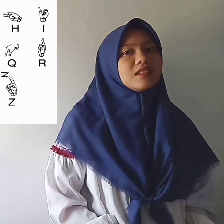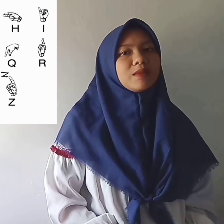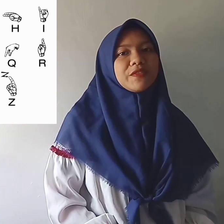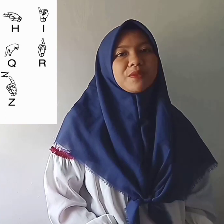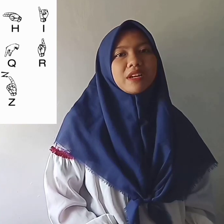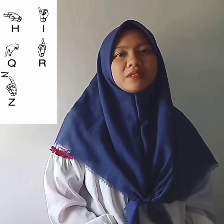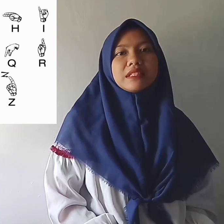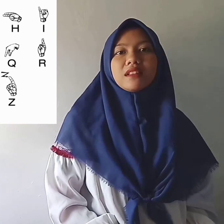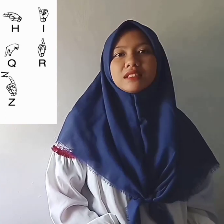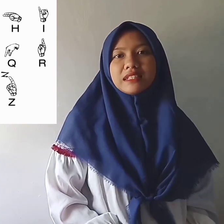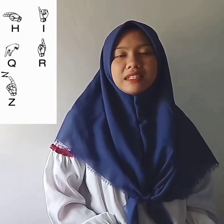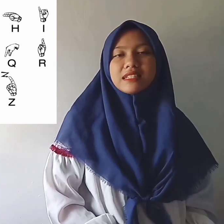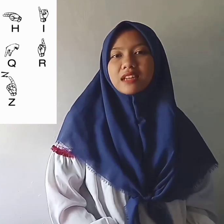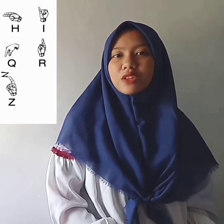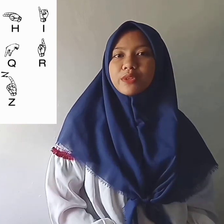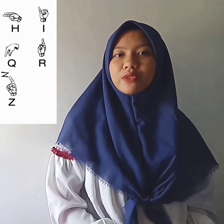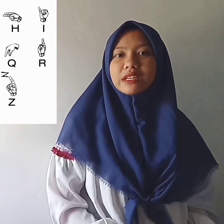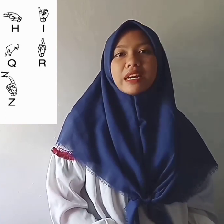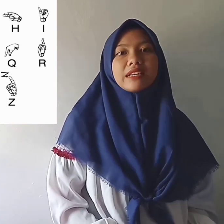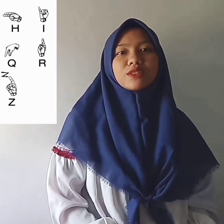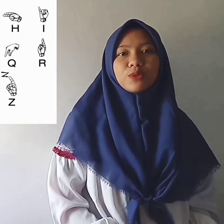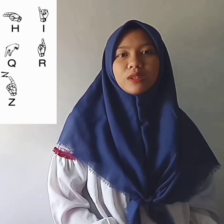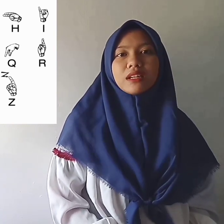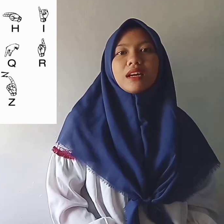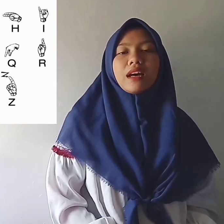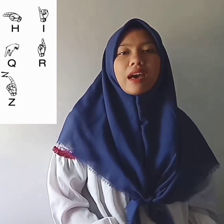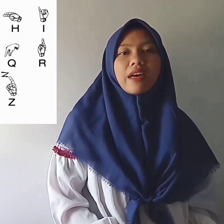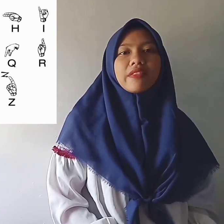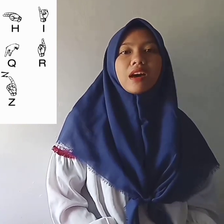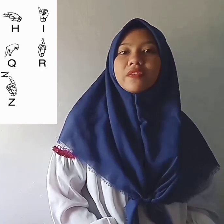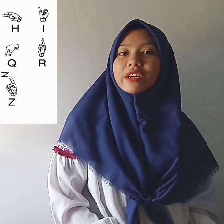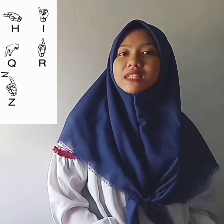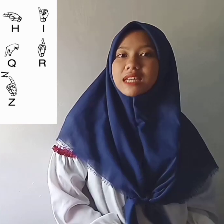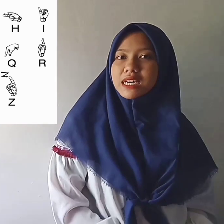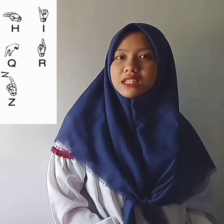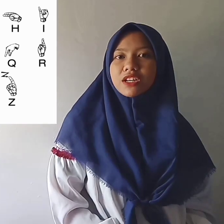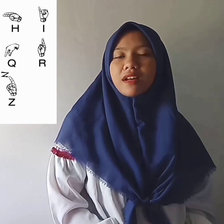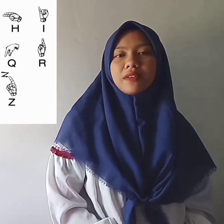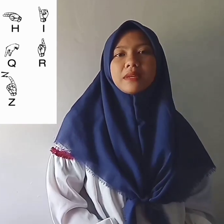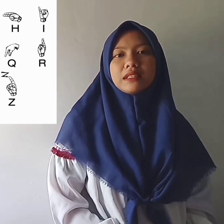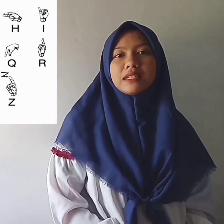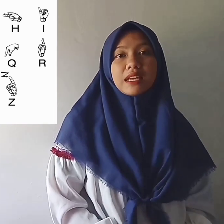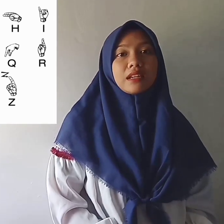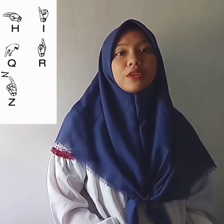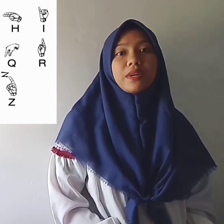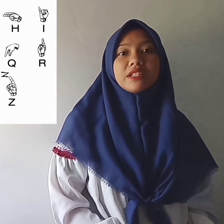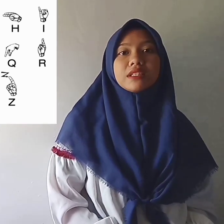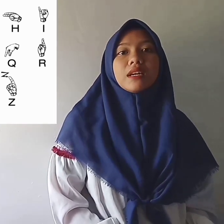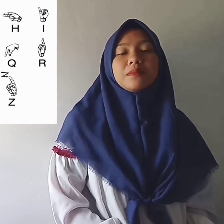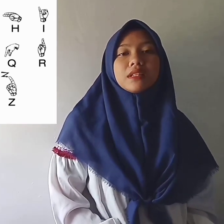Some of you might already learn this in Scout when you were in high school, and there are various kinds of alphabet in sign language, but the